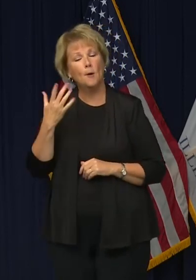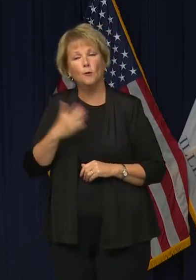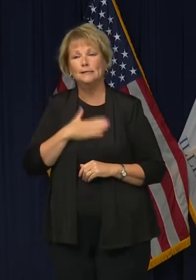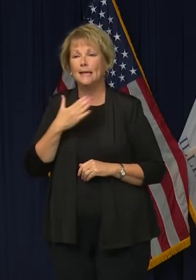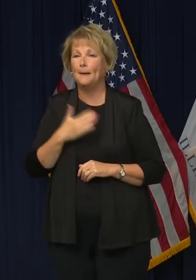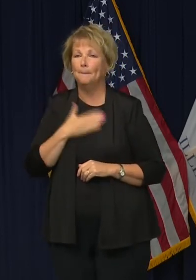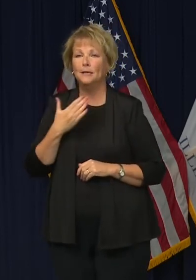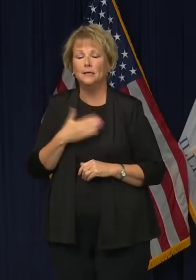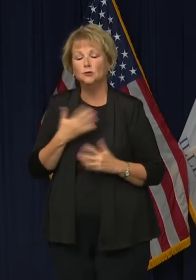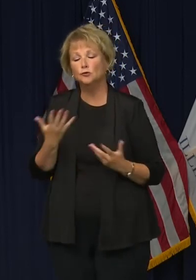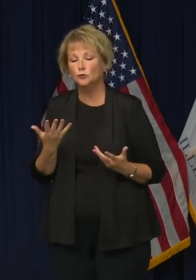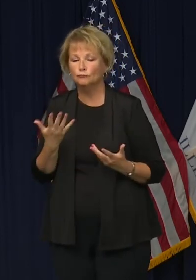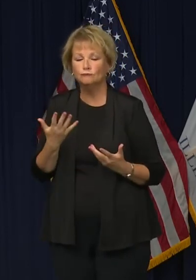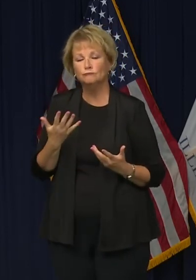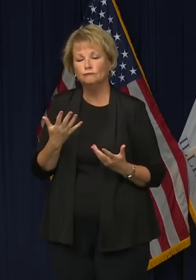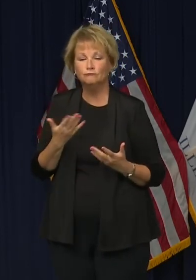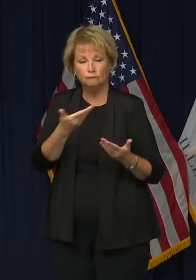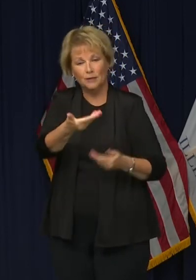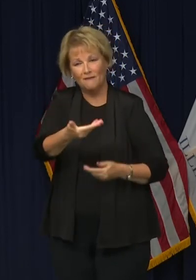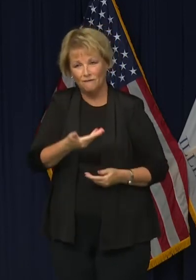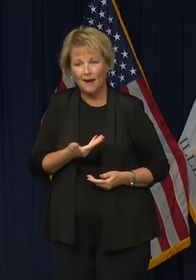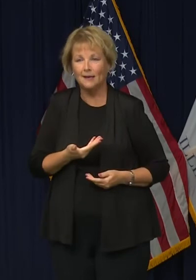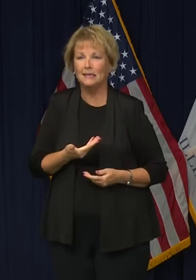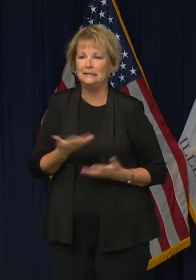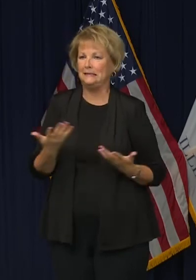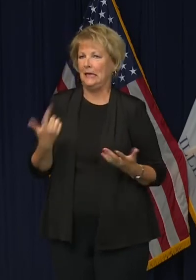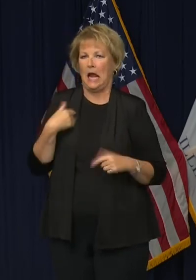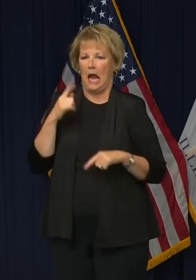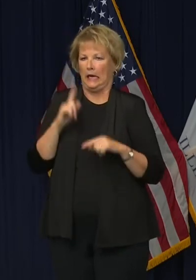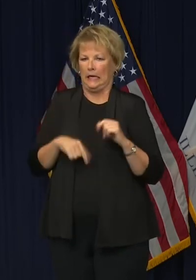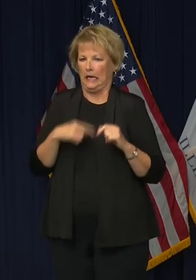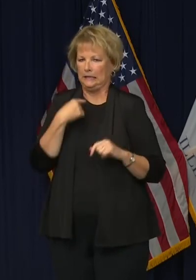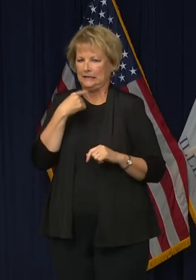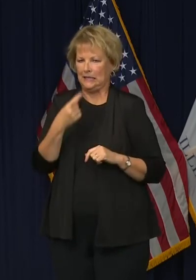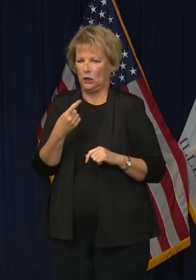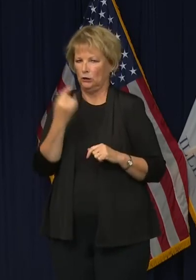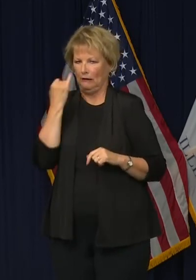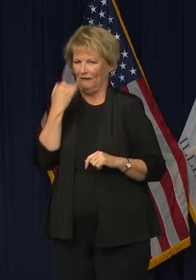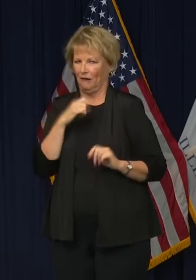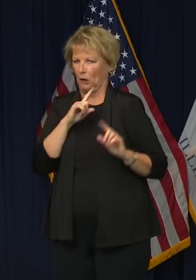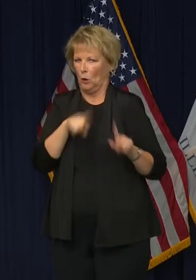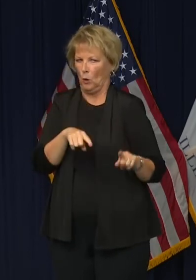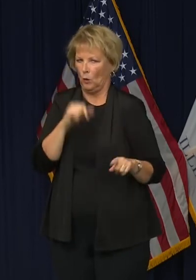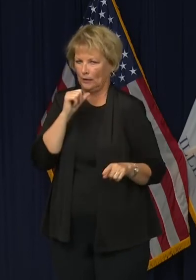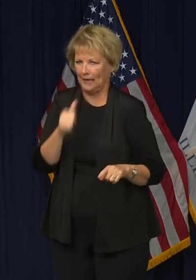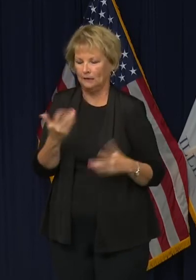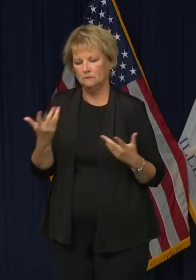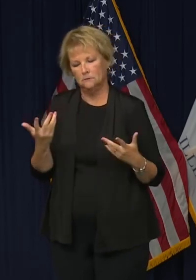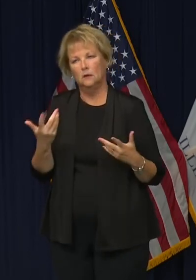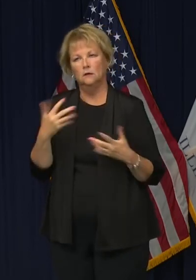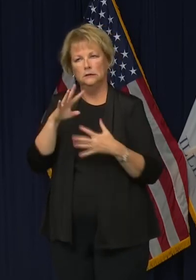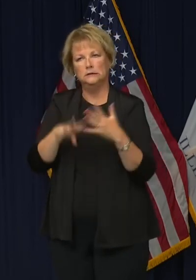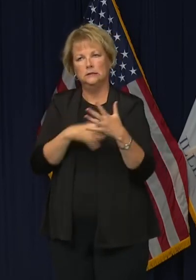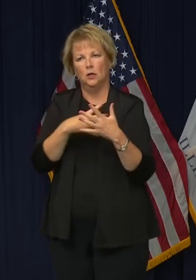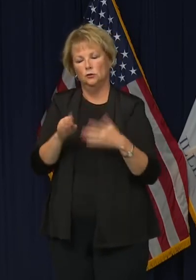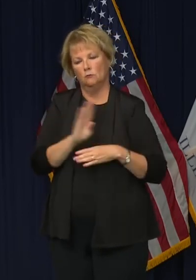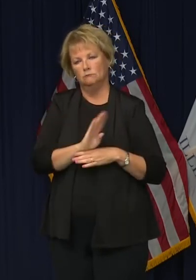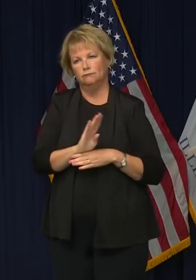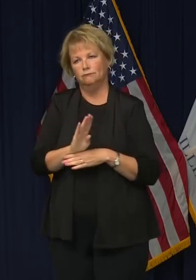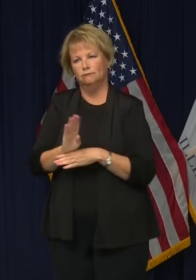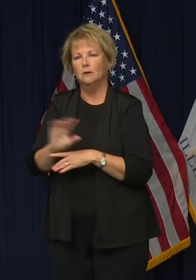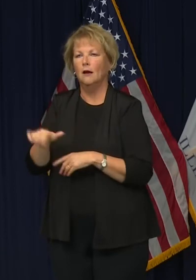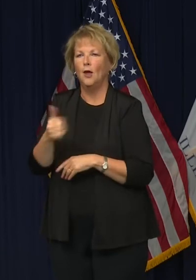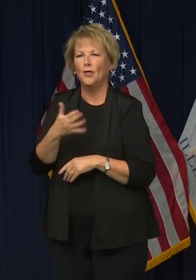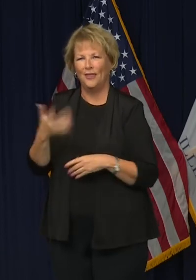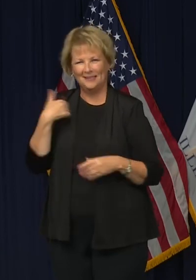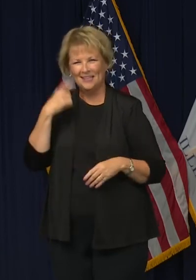to get an invitation like that, but I can't tell you whether I could visit that or not. It's, you know, we're pretty busy with a few other things